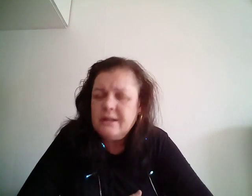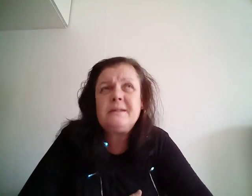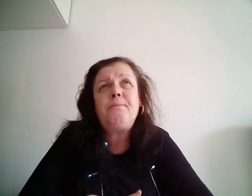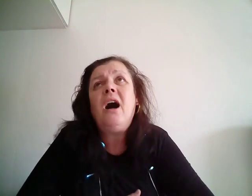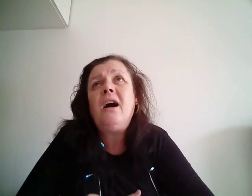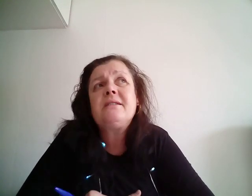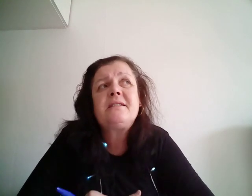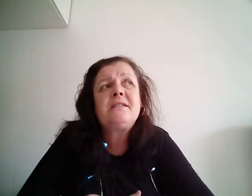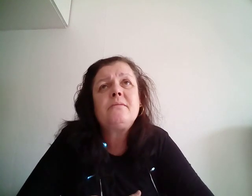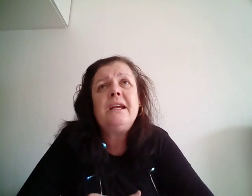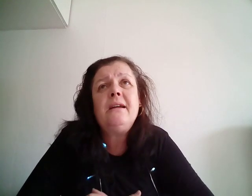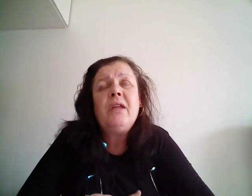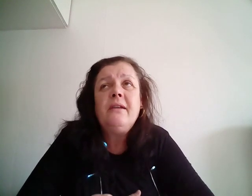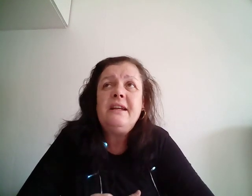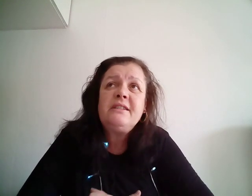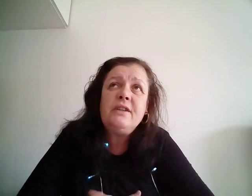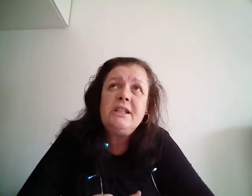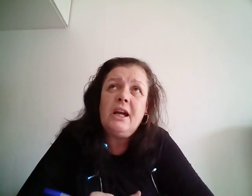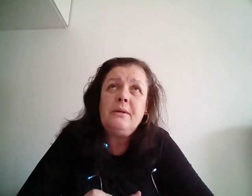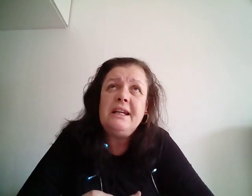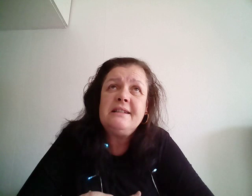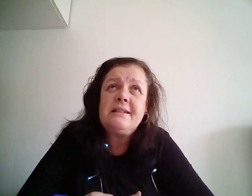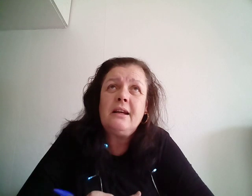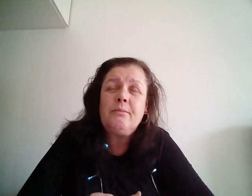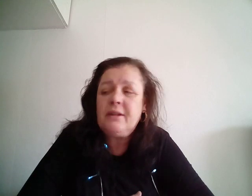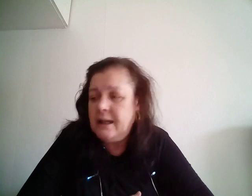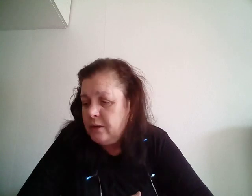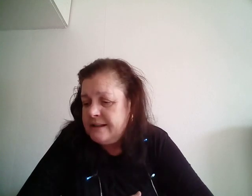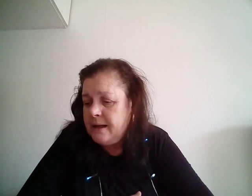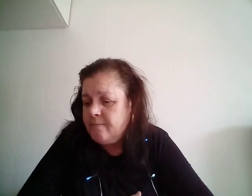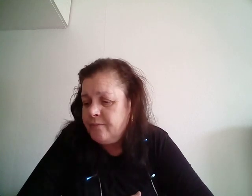There's parts. This video is, I think, what is it?